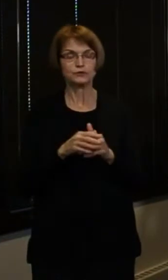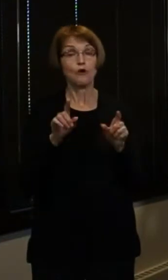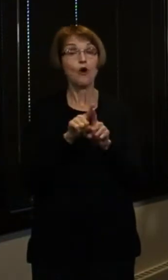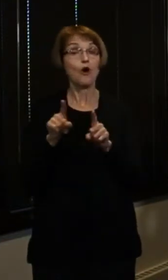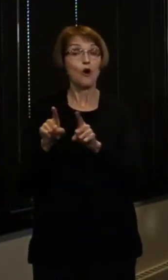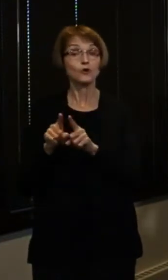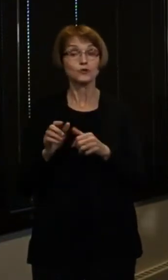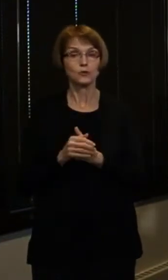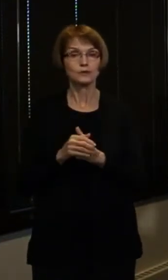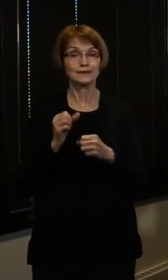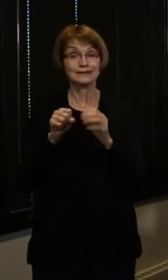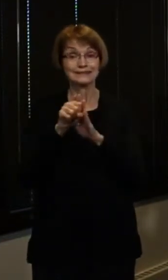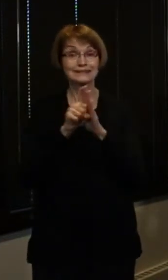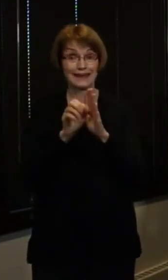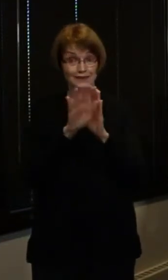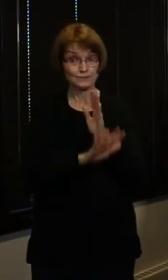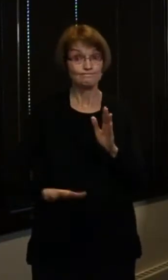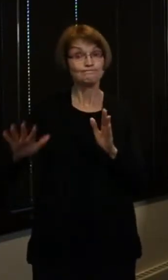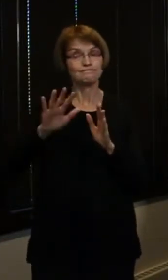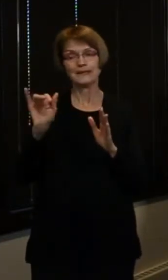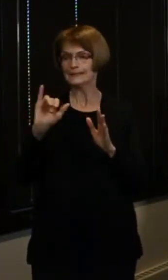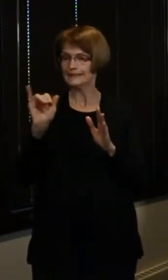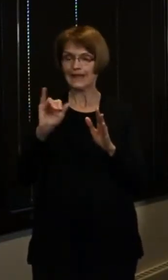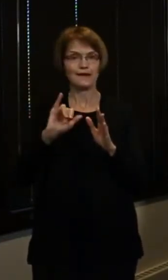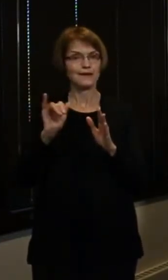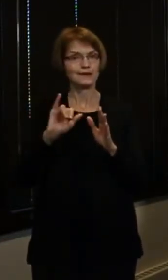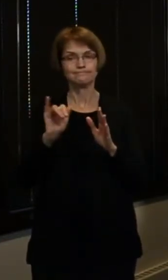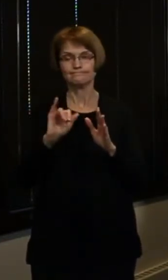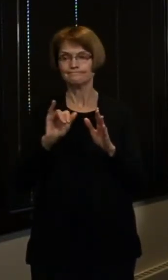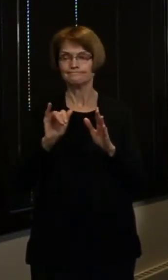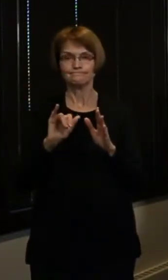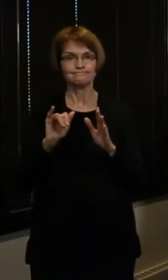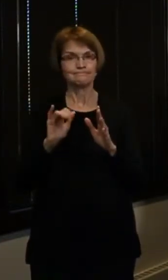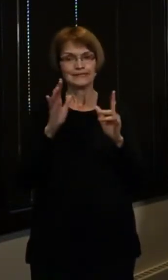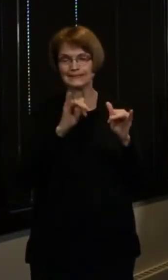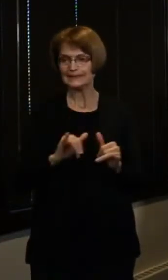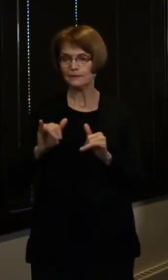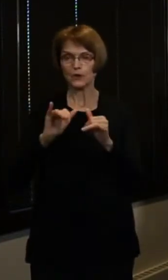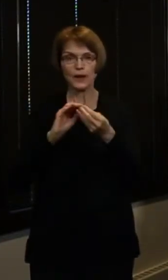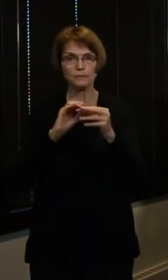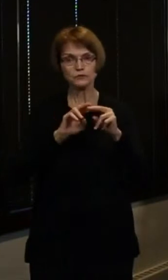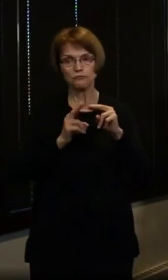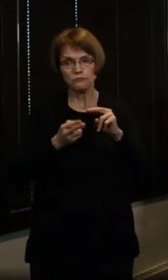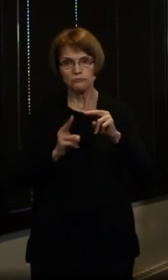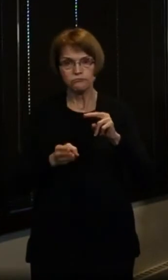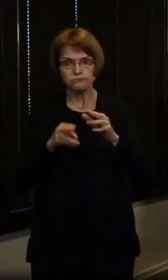said across the state. We seem to be following all similar patterns across the state.